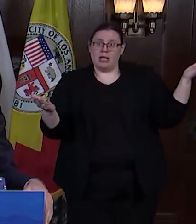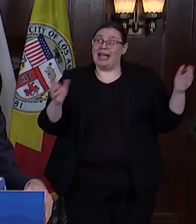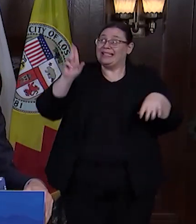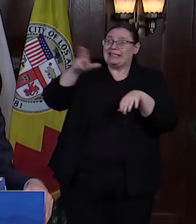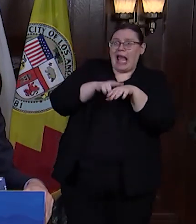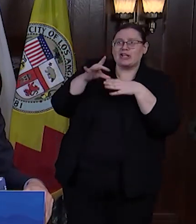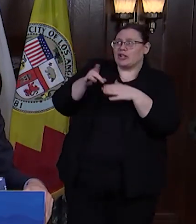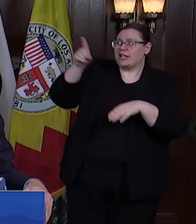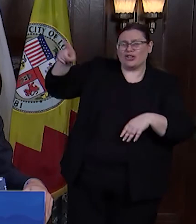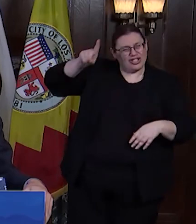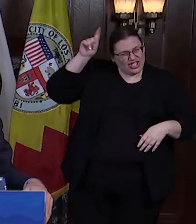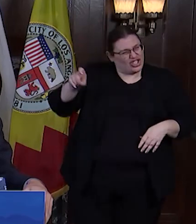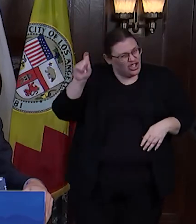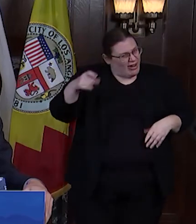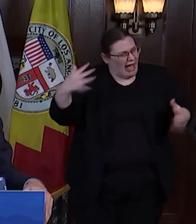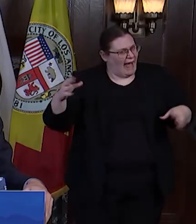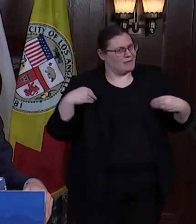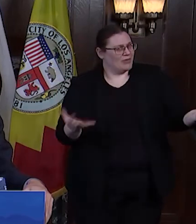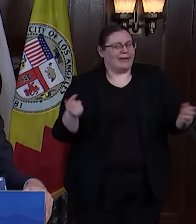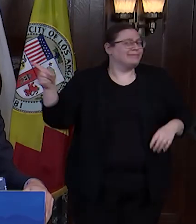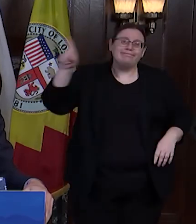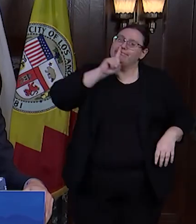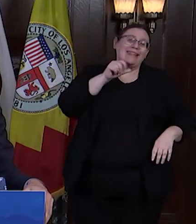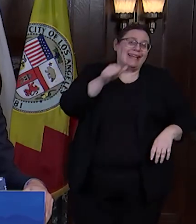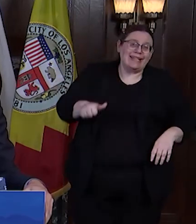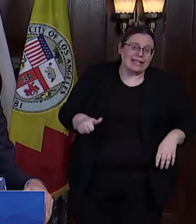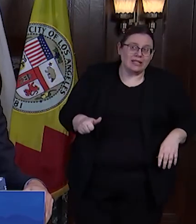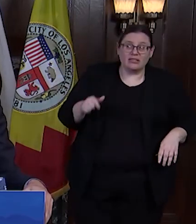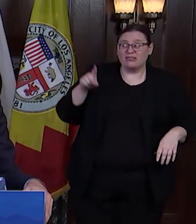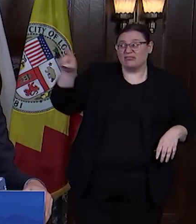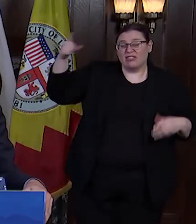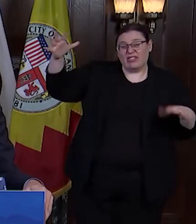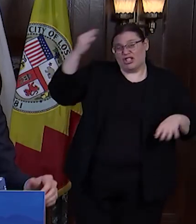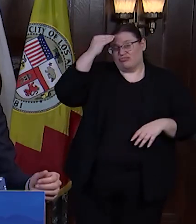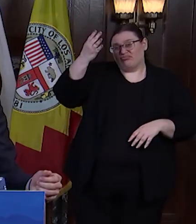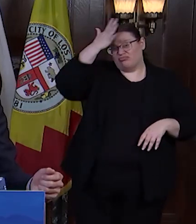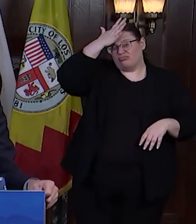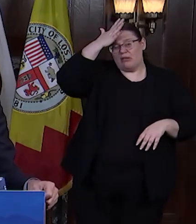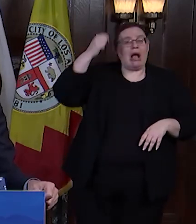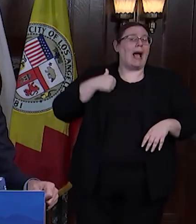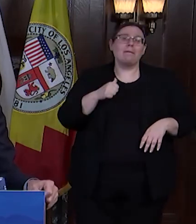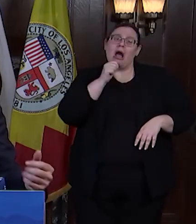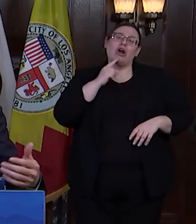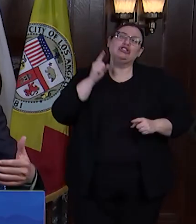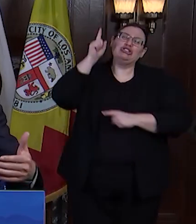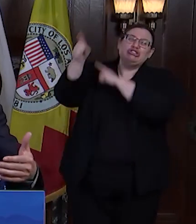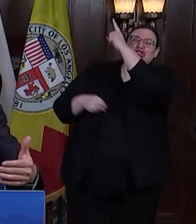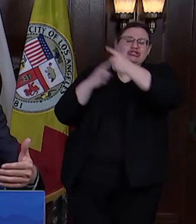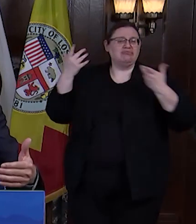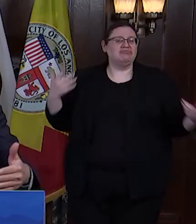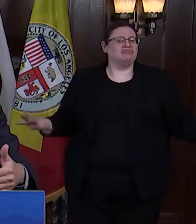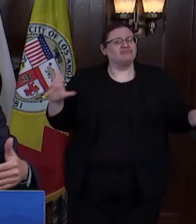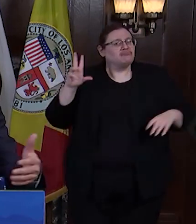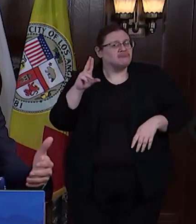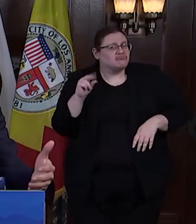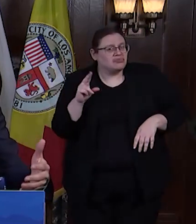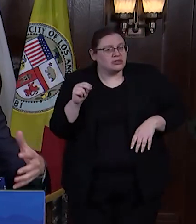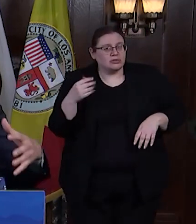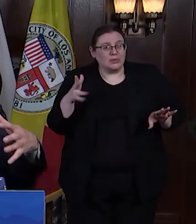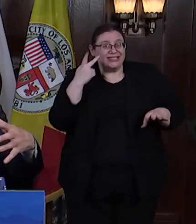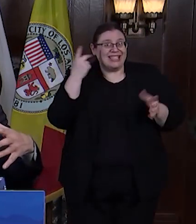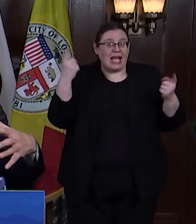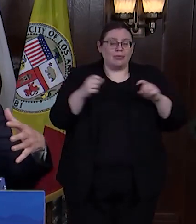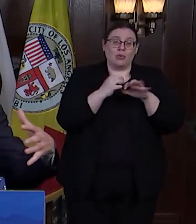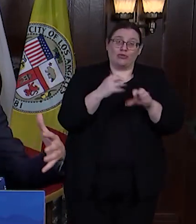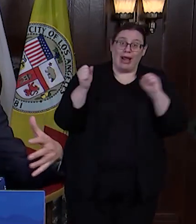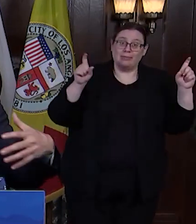leadership should have provided. They've learned some of those lessons. I won't just sit here and bash anybody, because as we're seeing now with the rapid